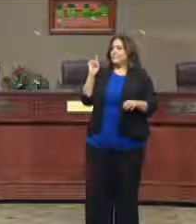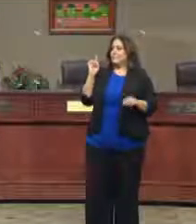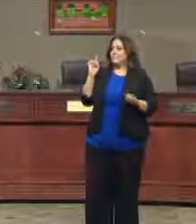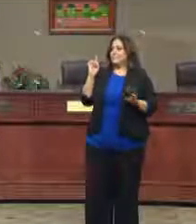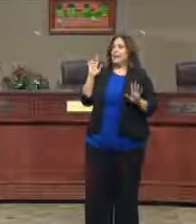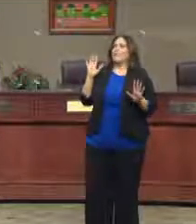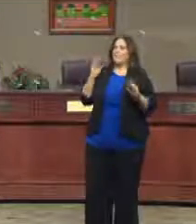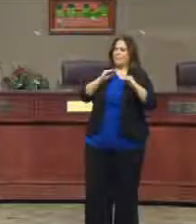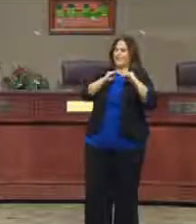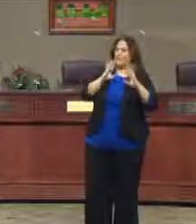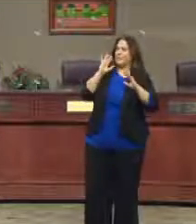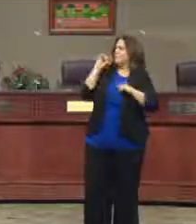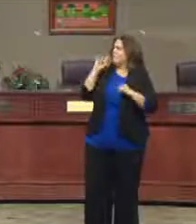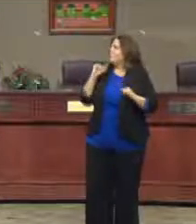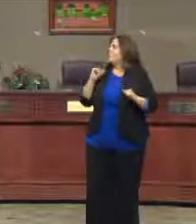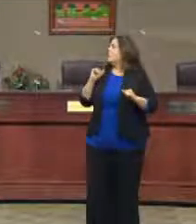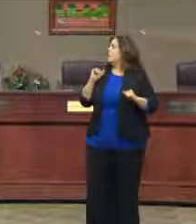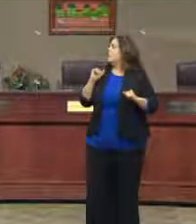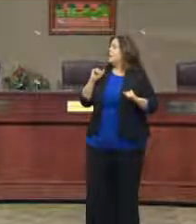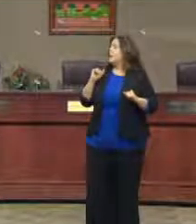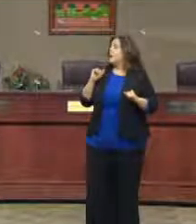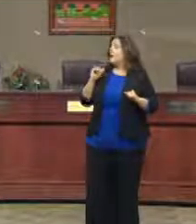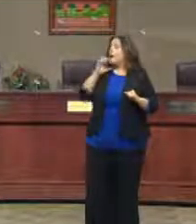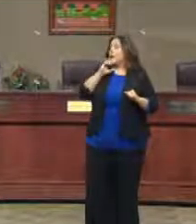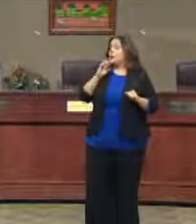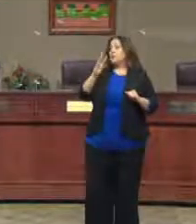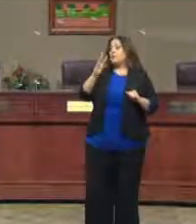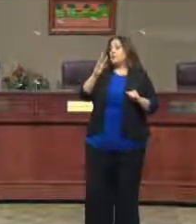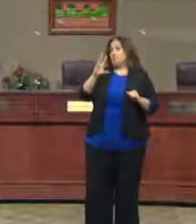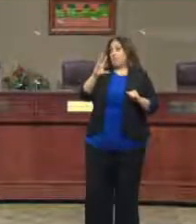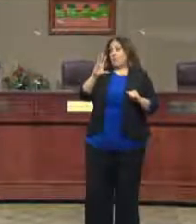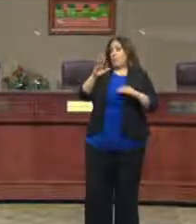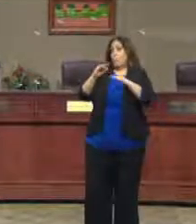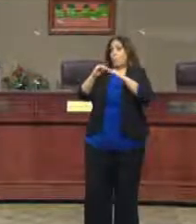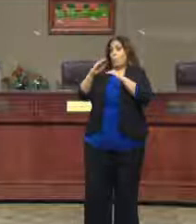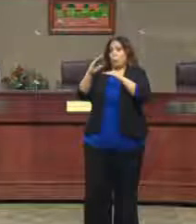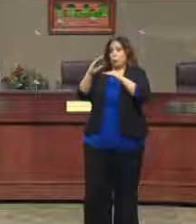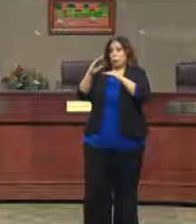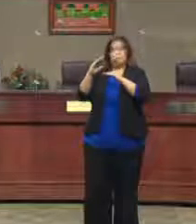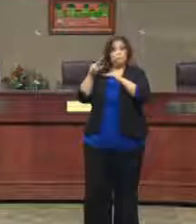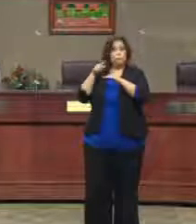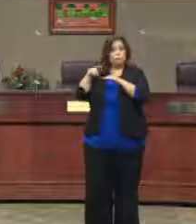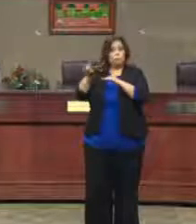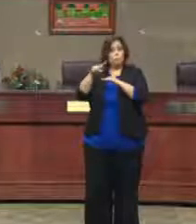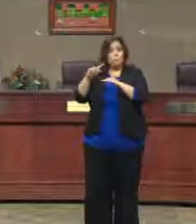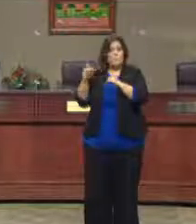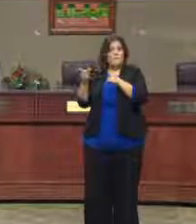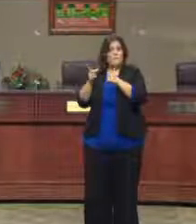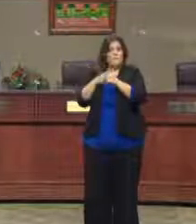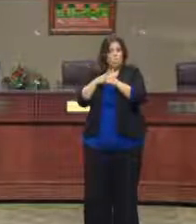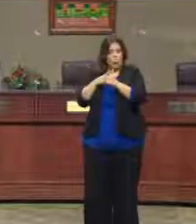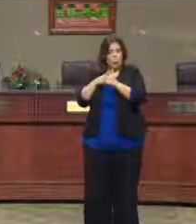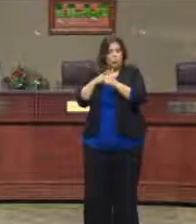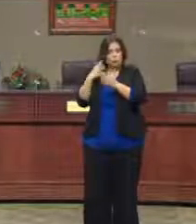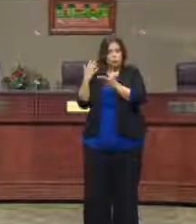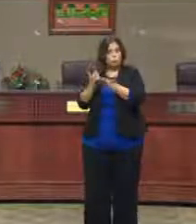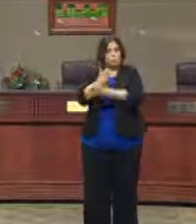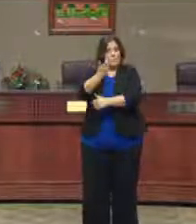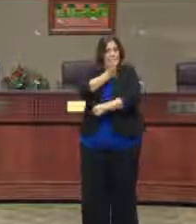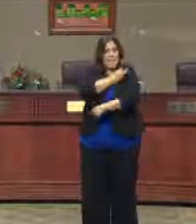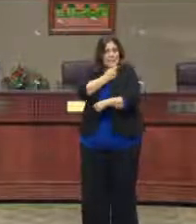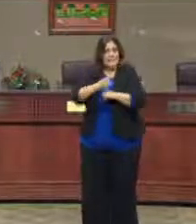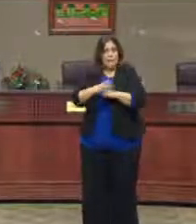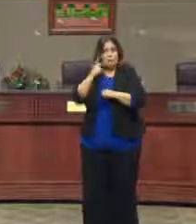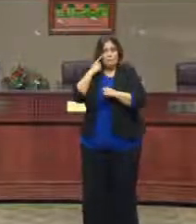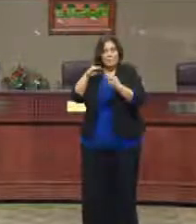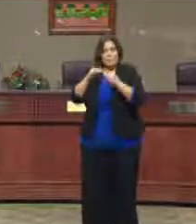you. So here you have the 65 years and older that we start vaccinating first, and you see a significant decline